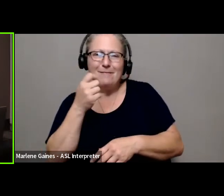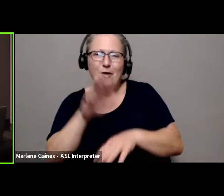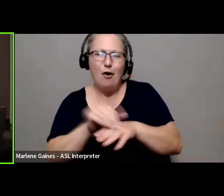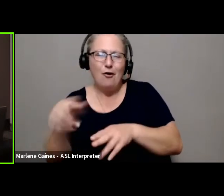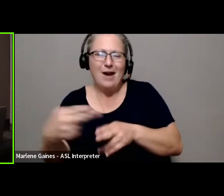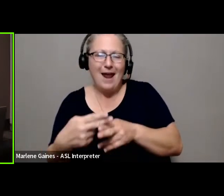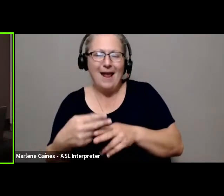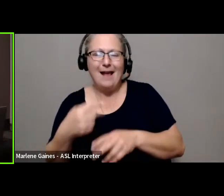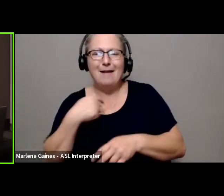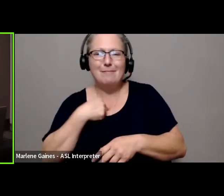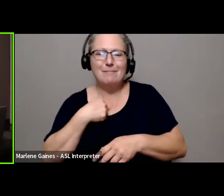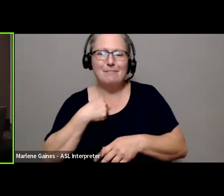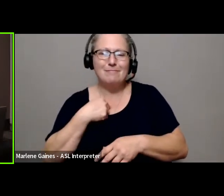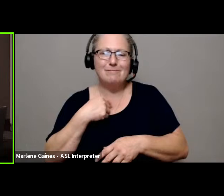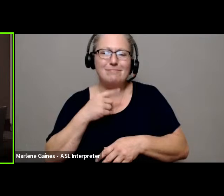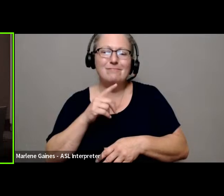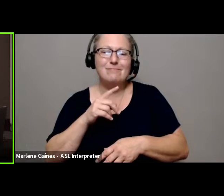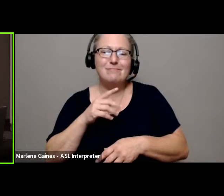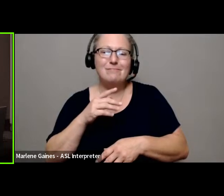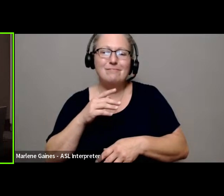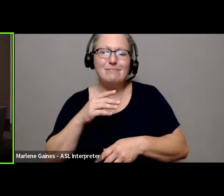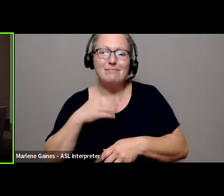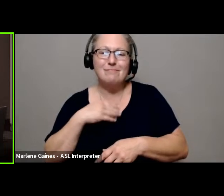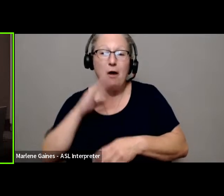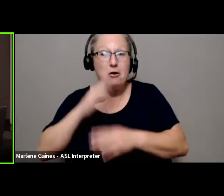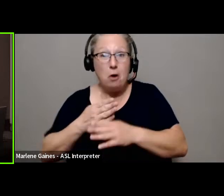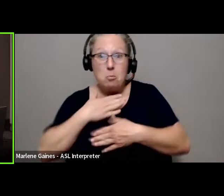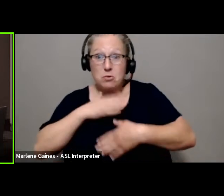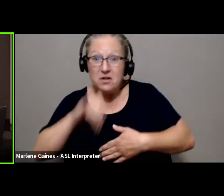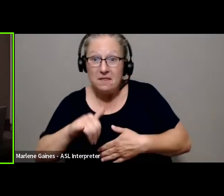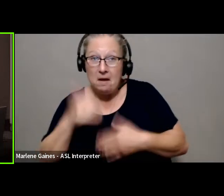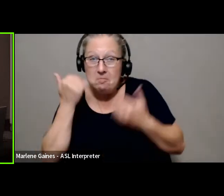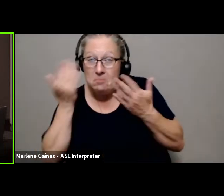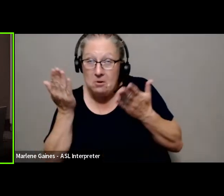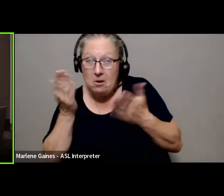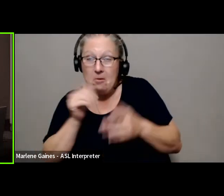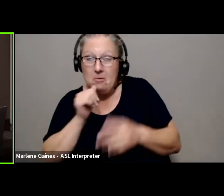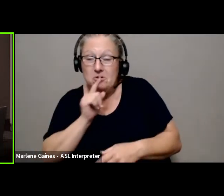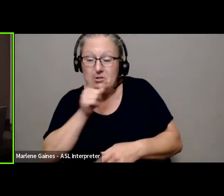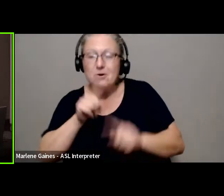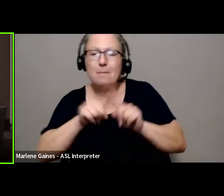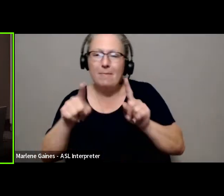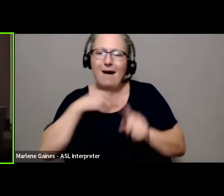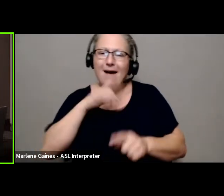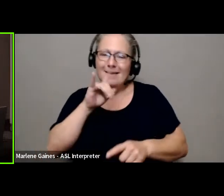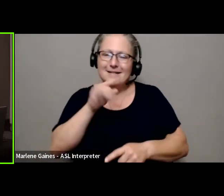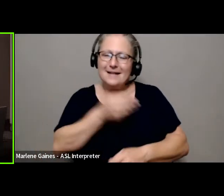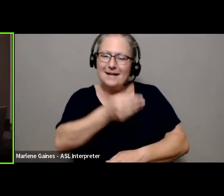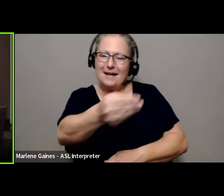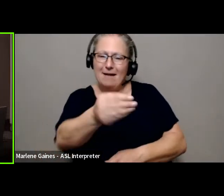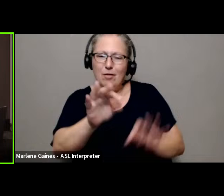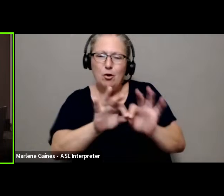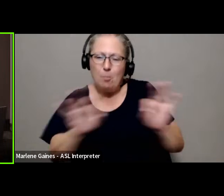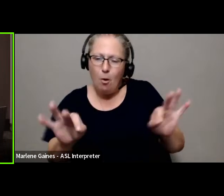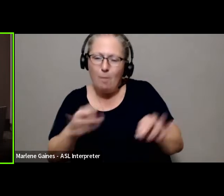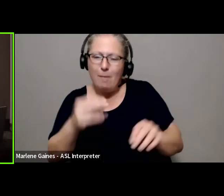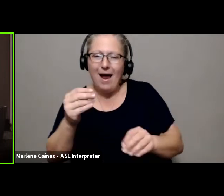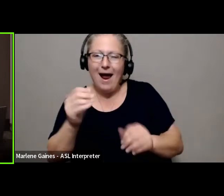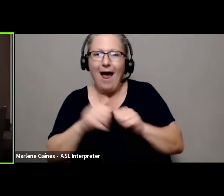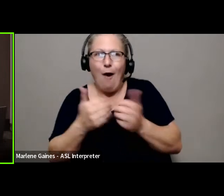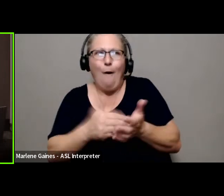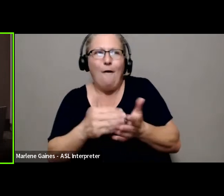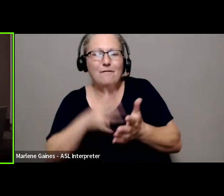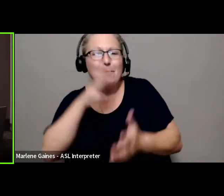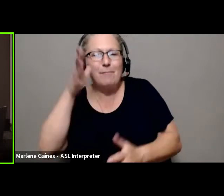and so whether my daughter really appreciated that or not, I'm not sure. But I gave her, the diploma. And how often is it that a